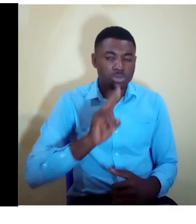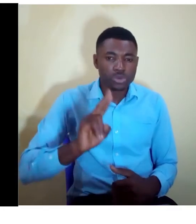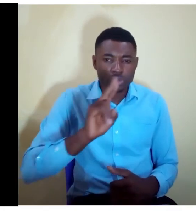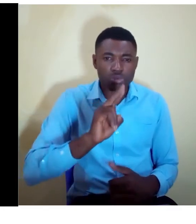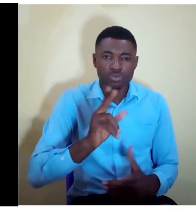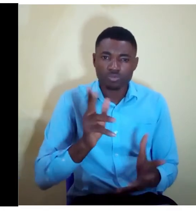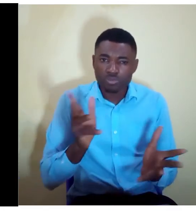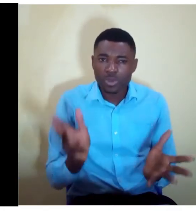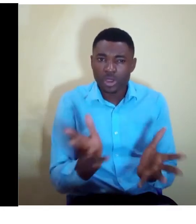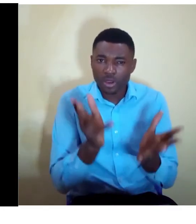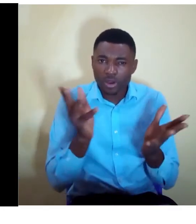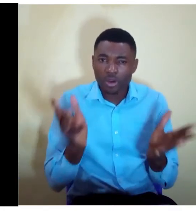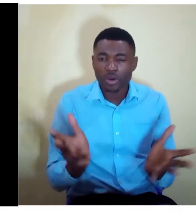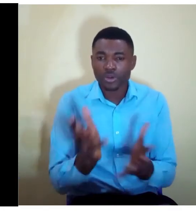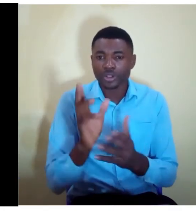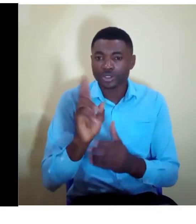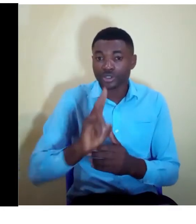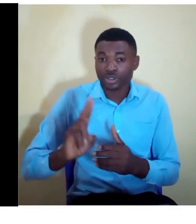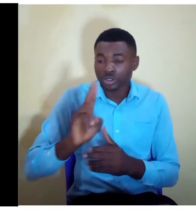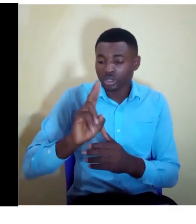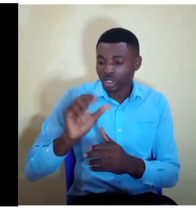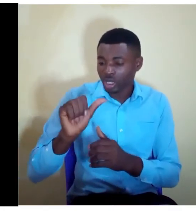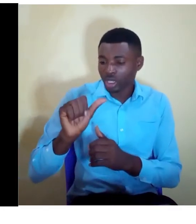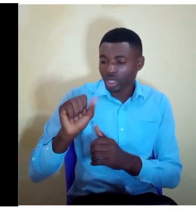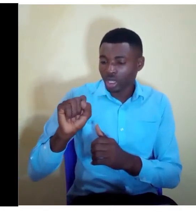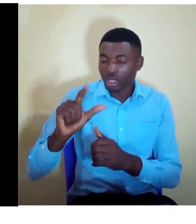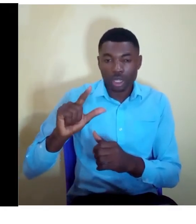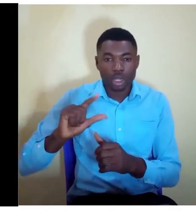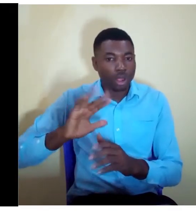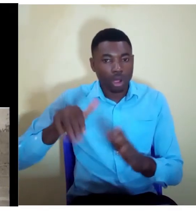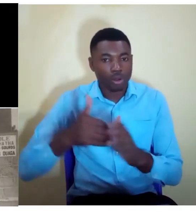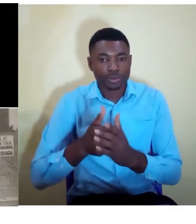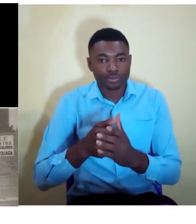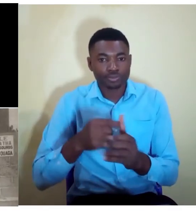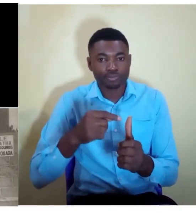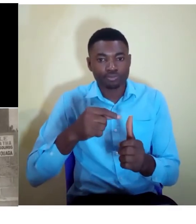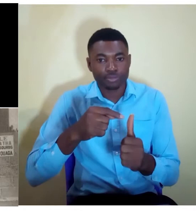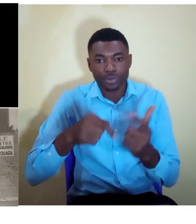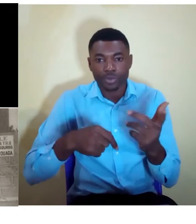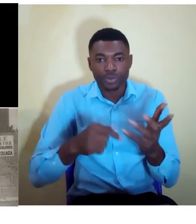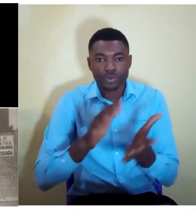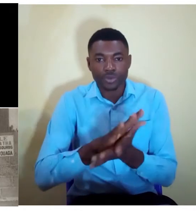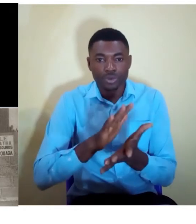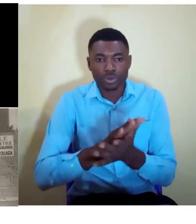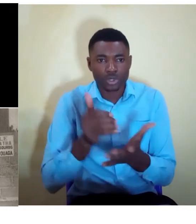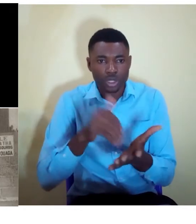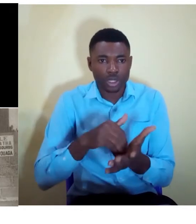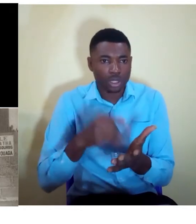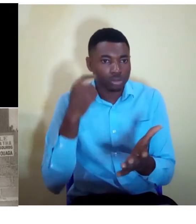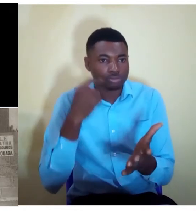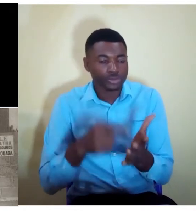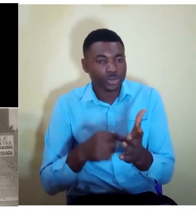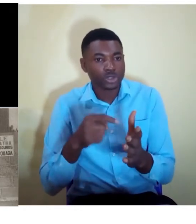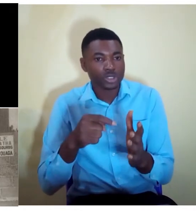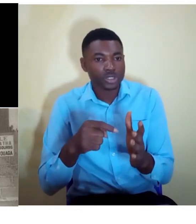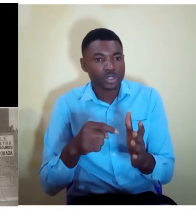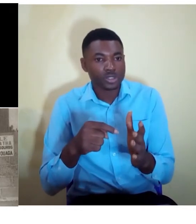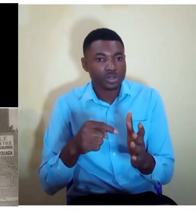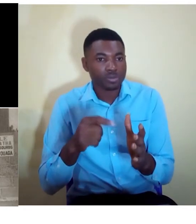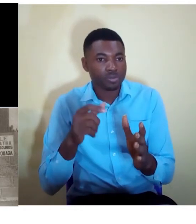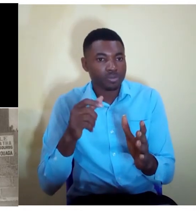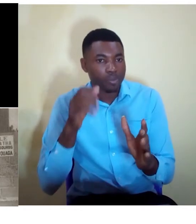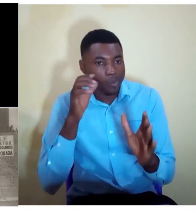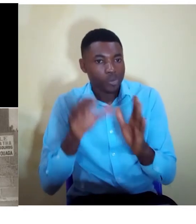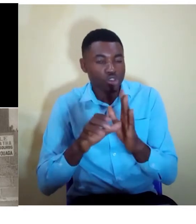Foster used and encouraged the use of ASL at all of those schools. Again, we can see visual